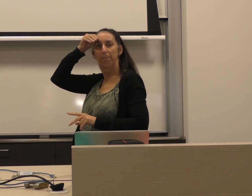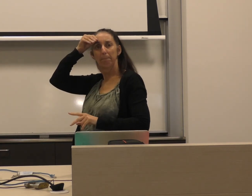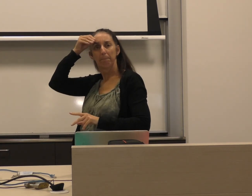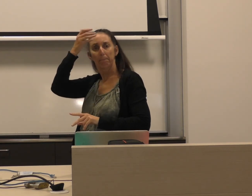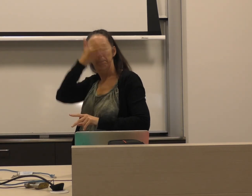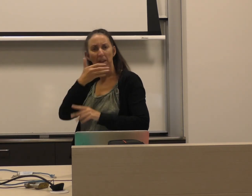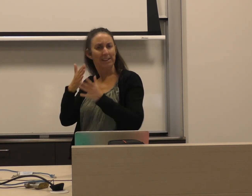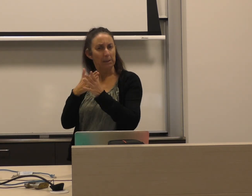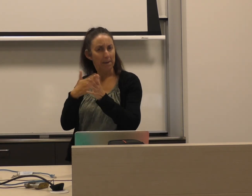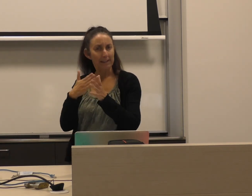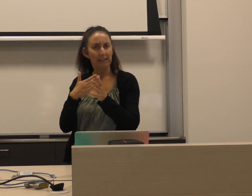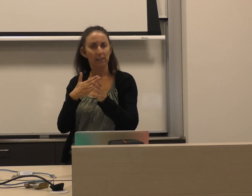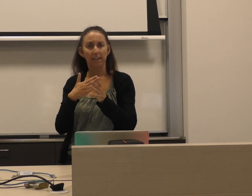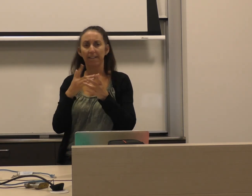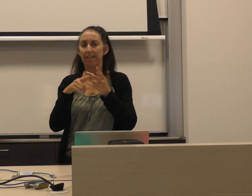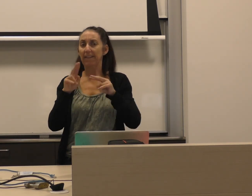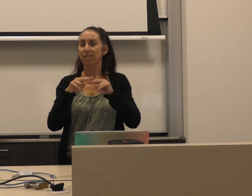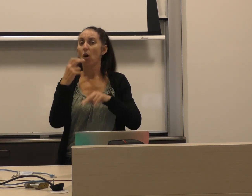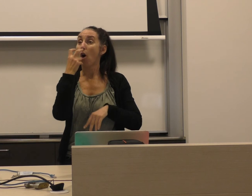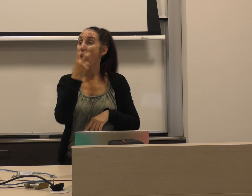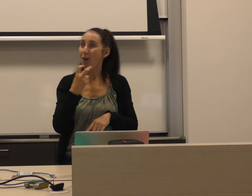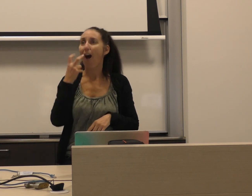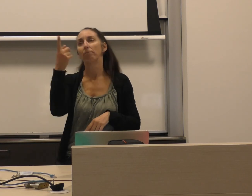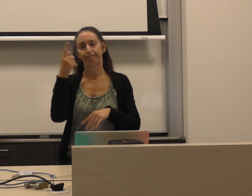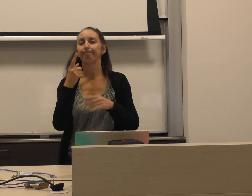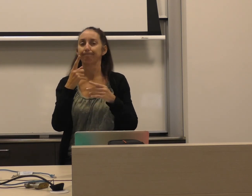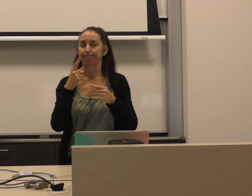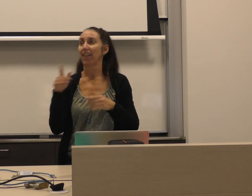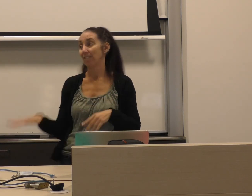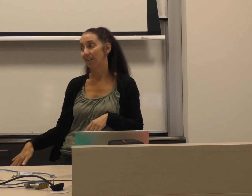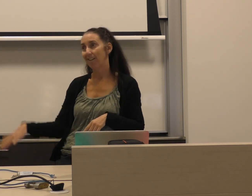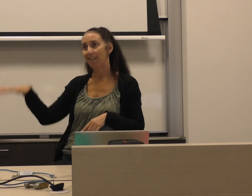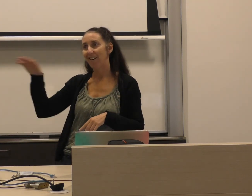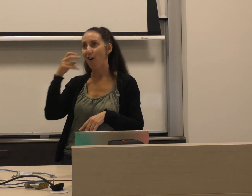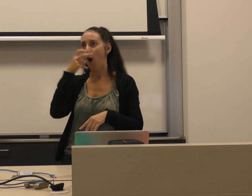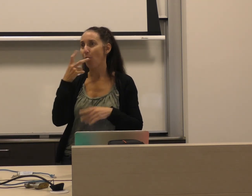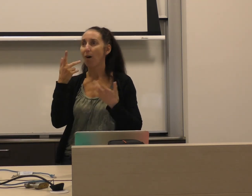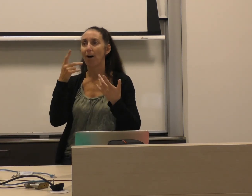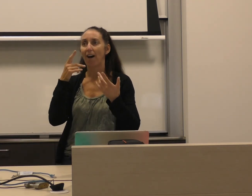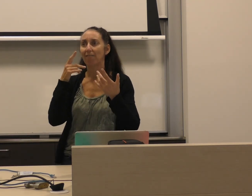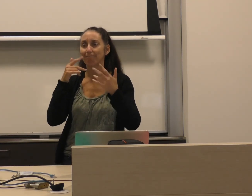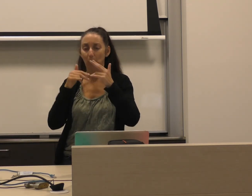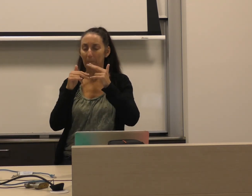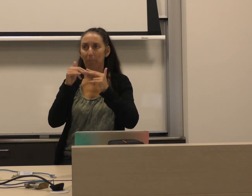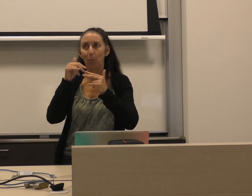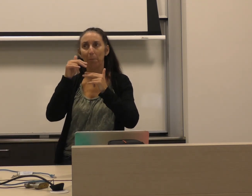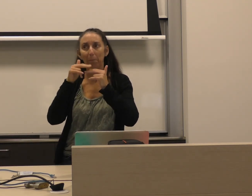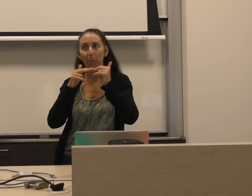upbringing and how they've acquired the language in the first place. If a person has grown up using spoken